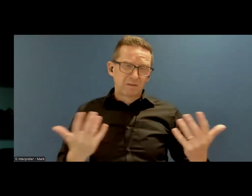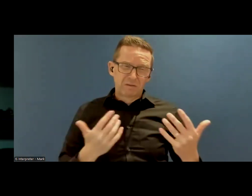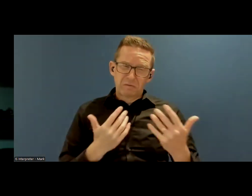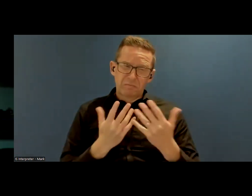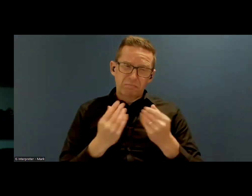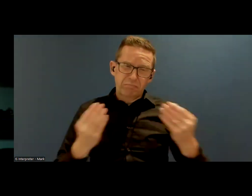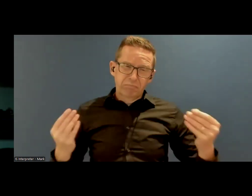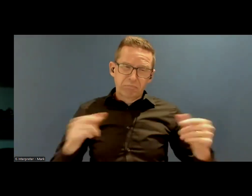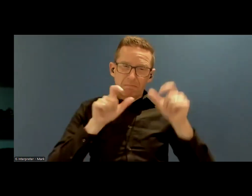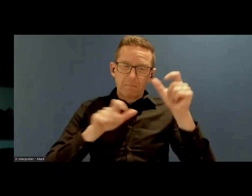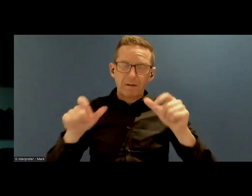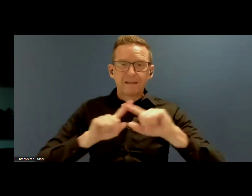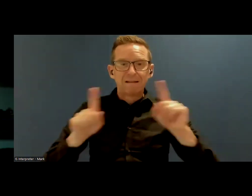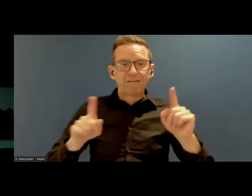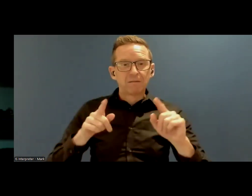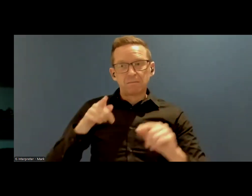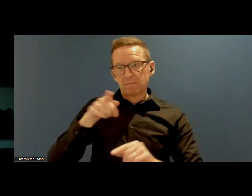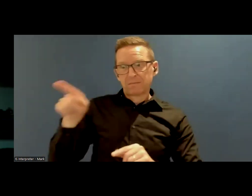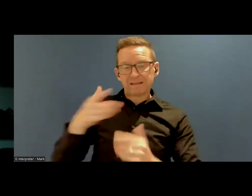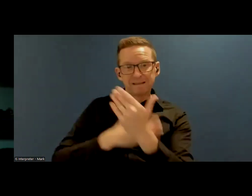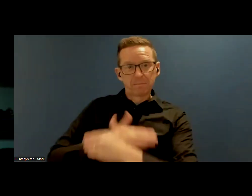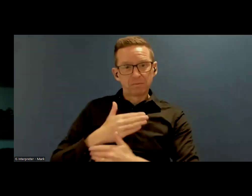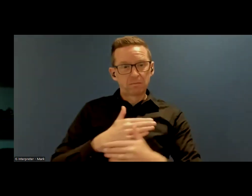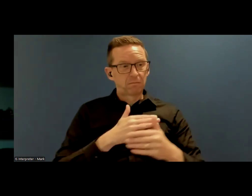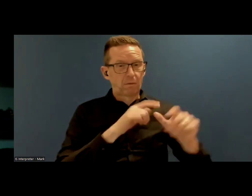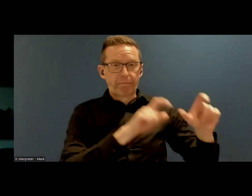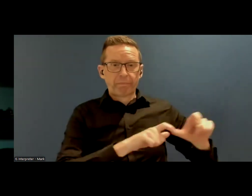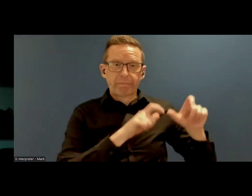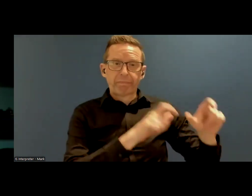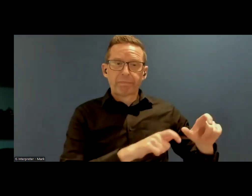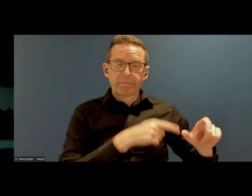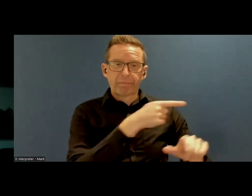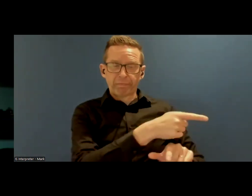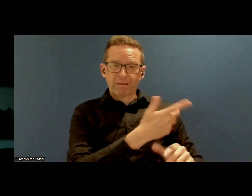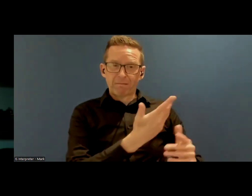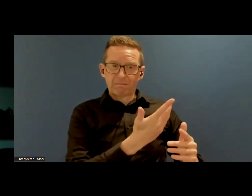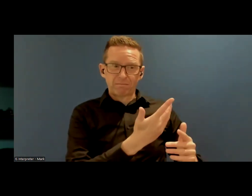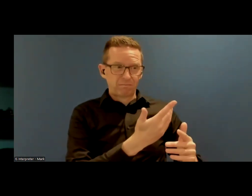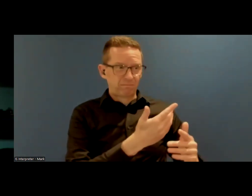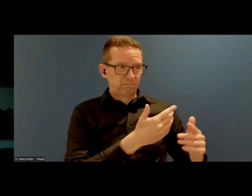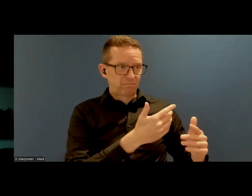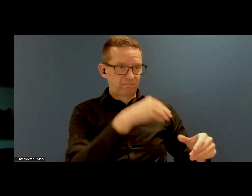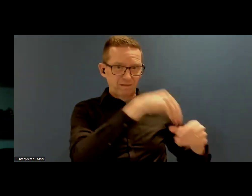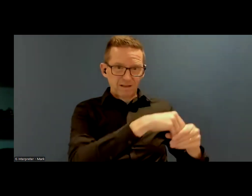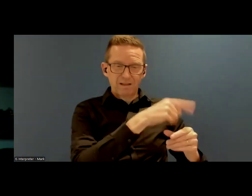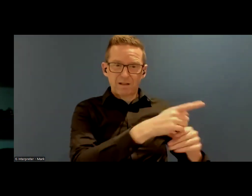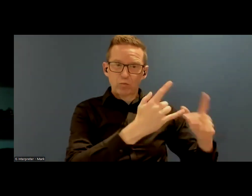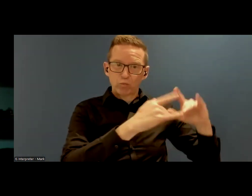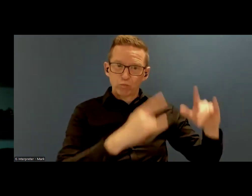of disabilities living in institutions. Need for those of us who are still